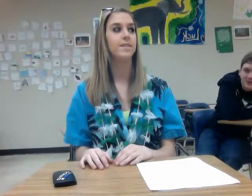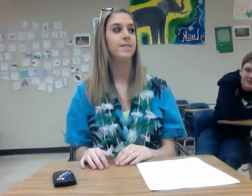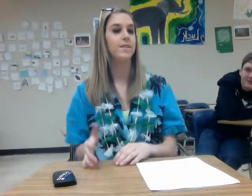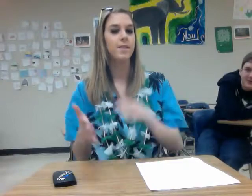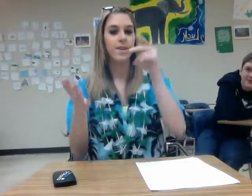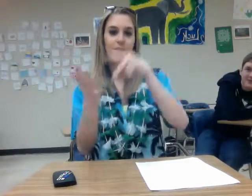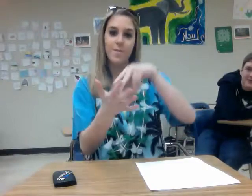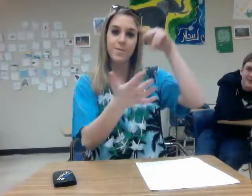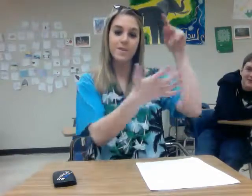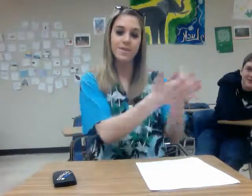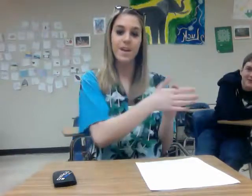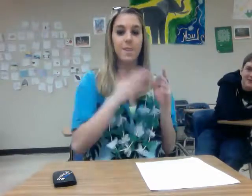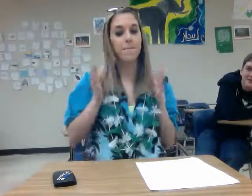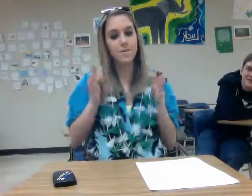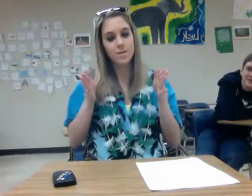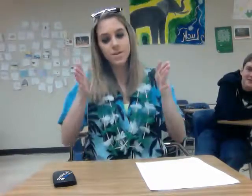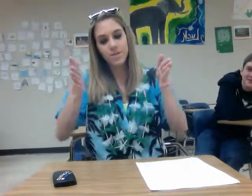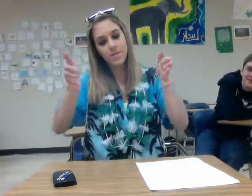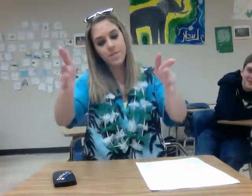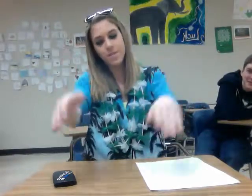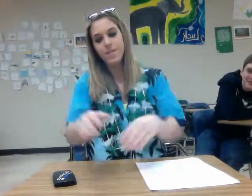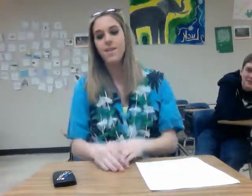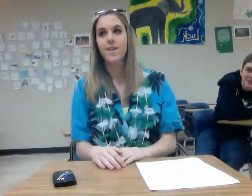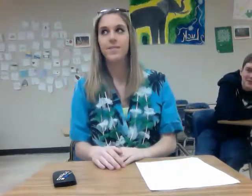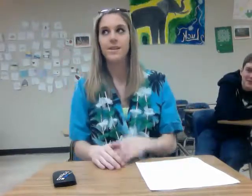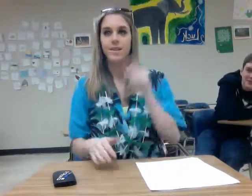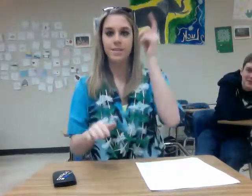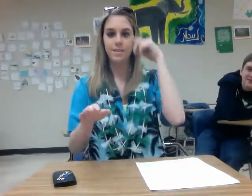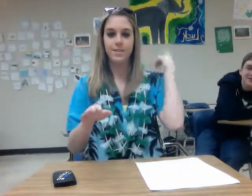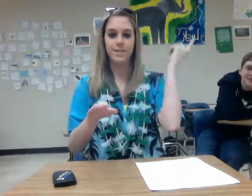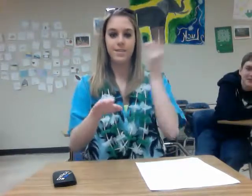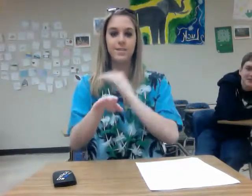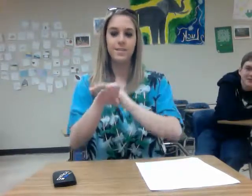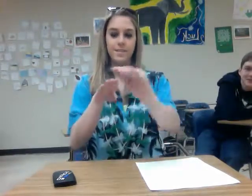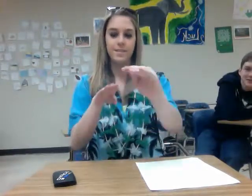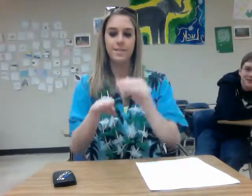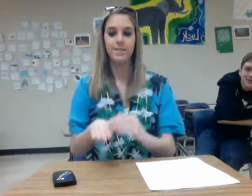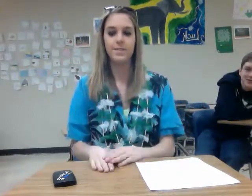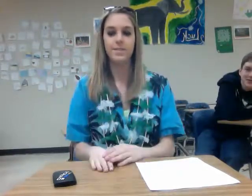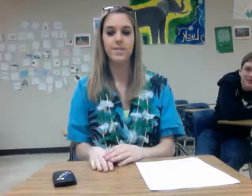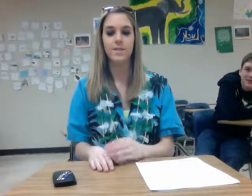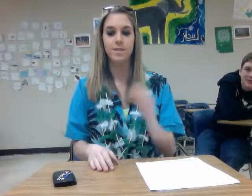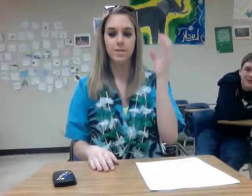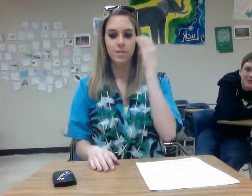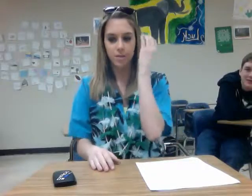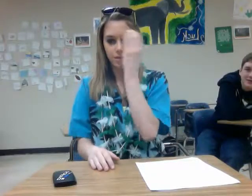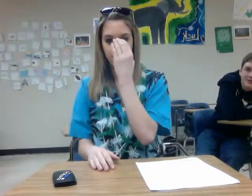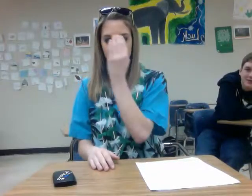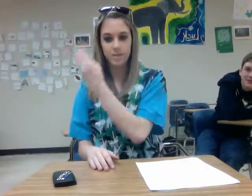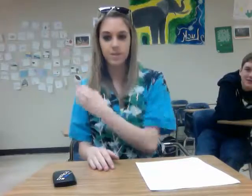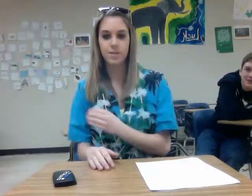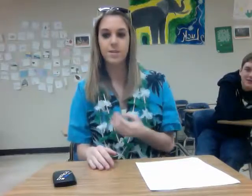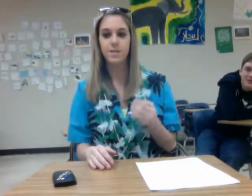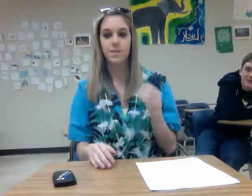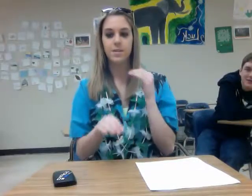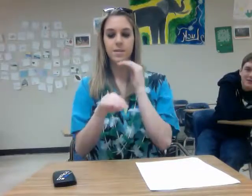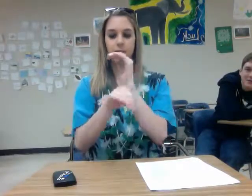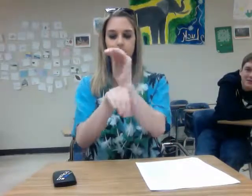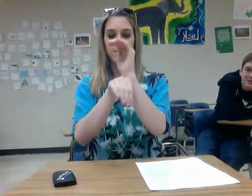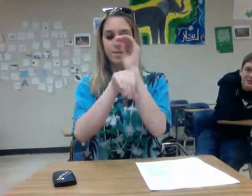in the house i'm not